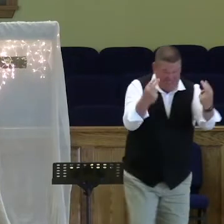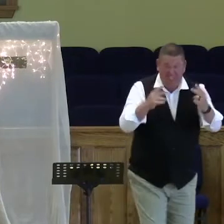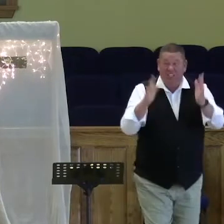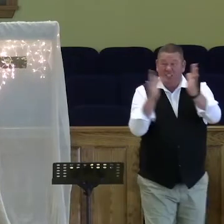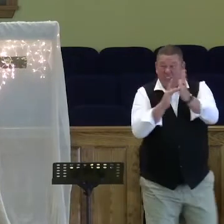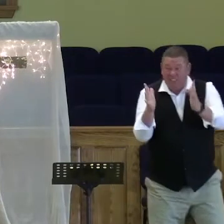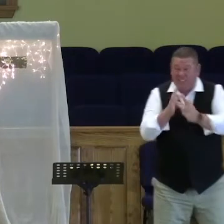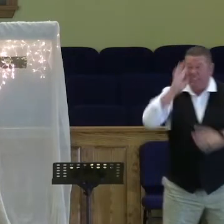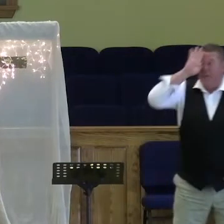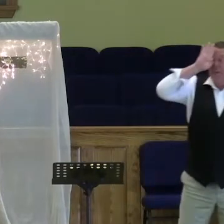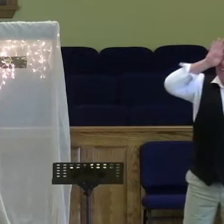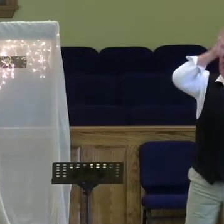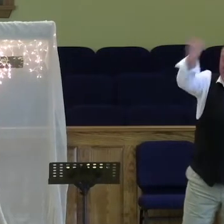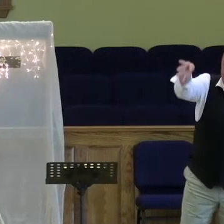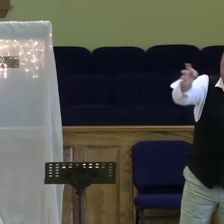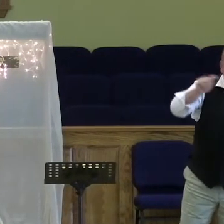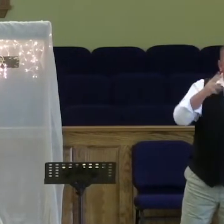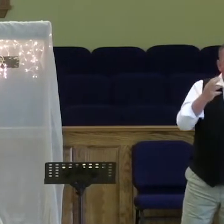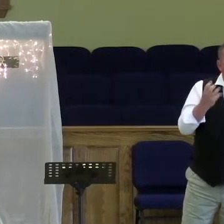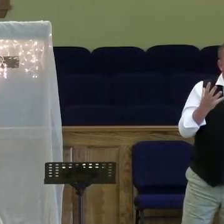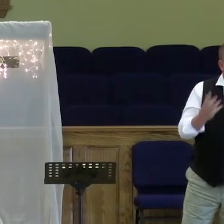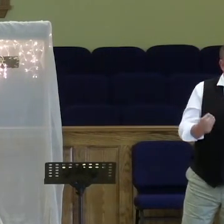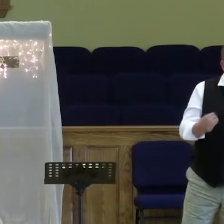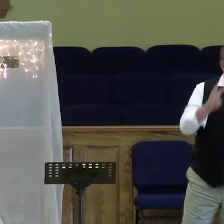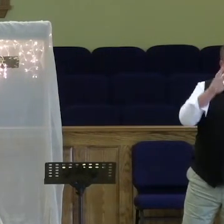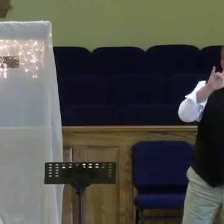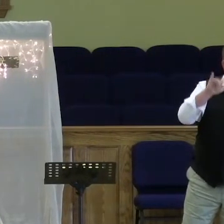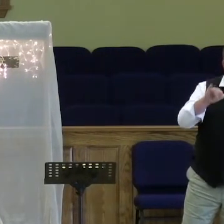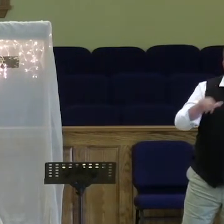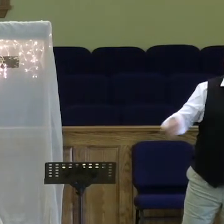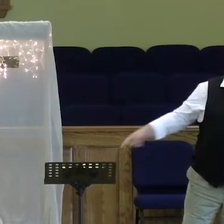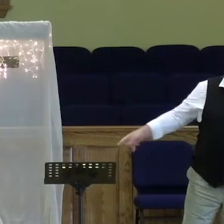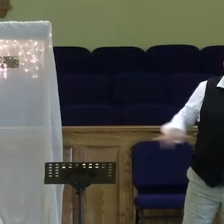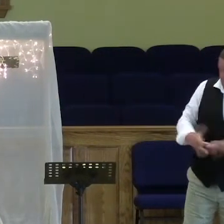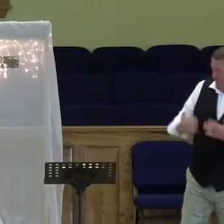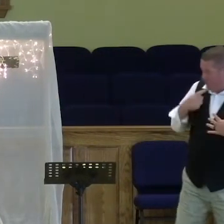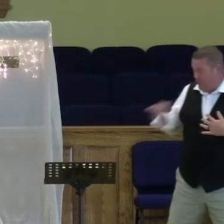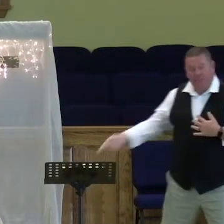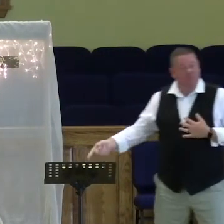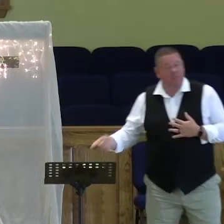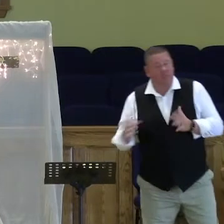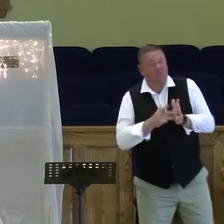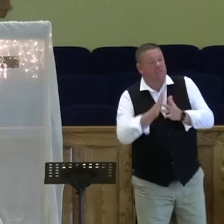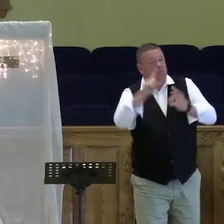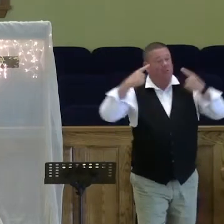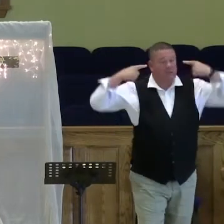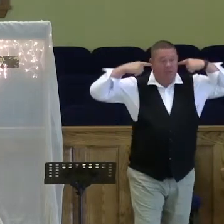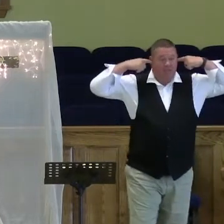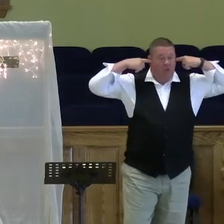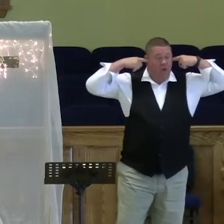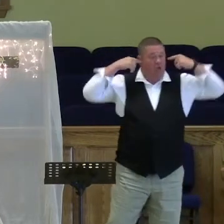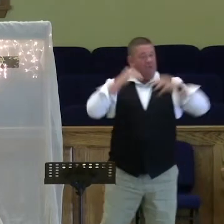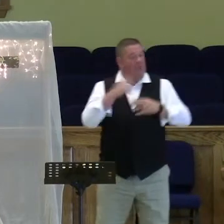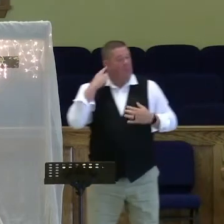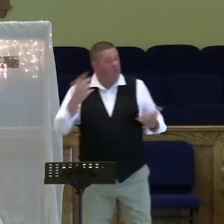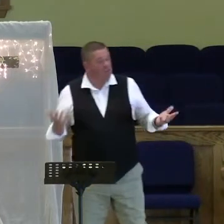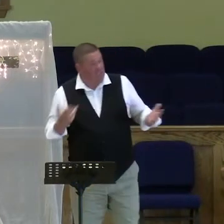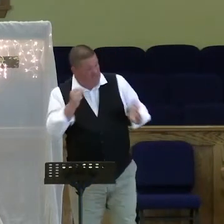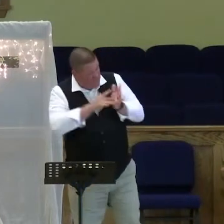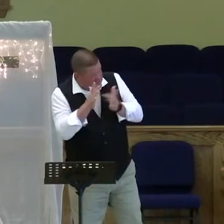Jesus, pay attention here, Jesus invented the wet willy. The Bible says it right there. He put his fingers into his